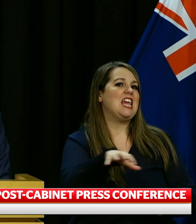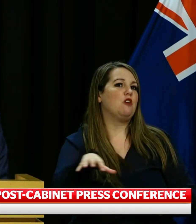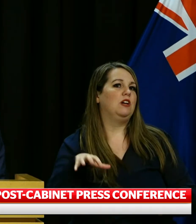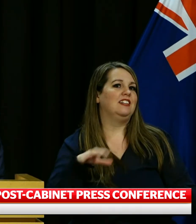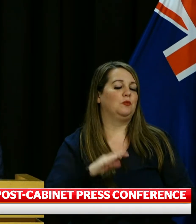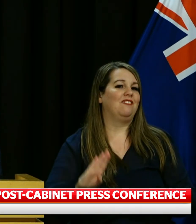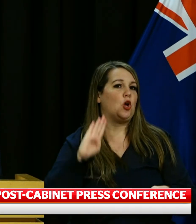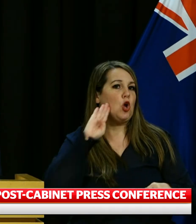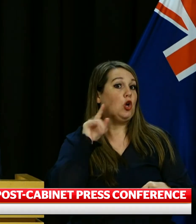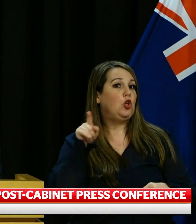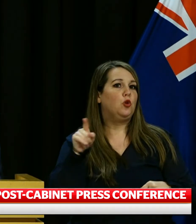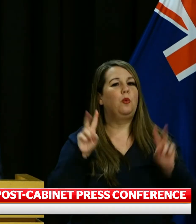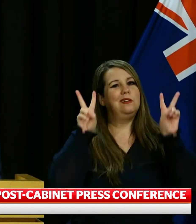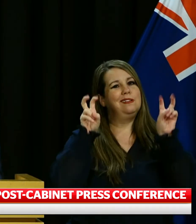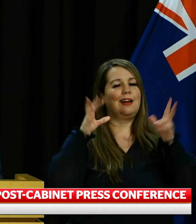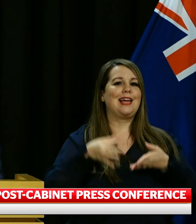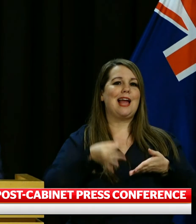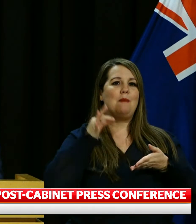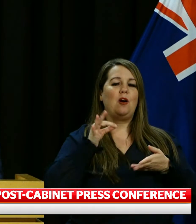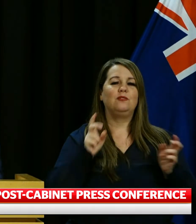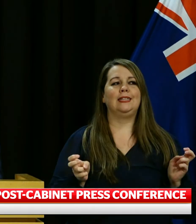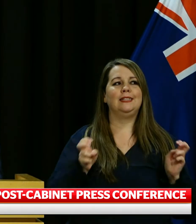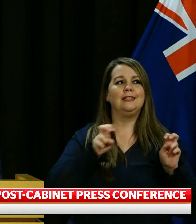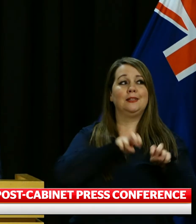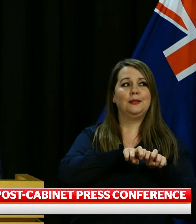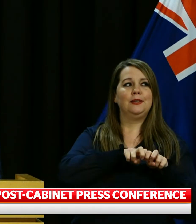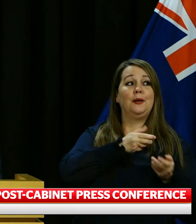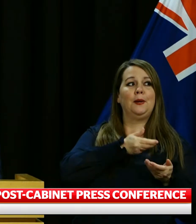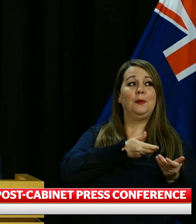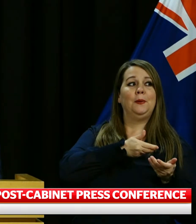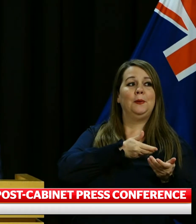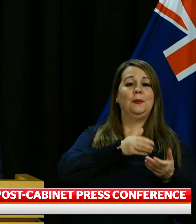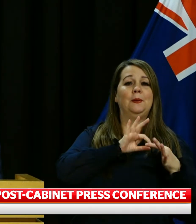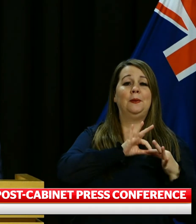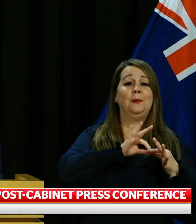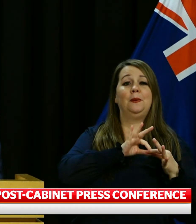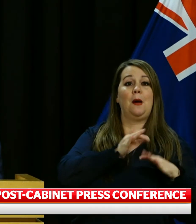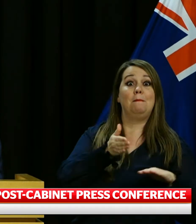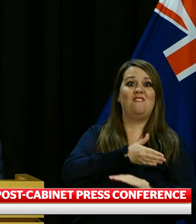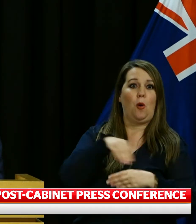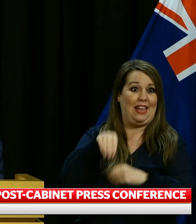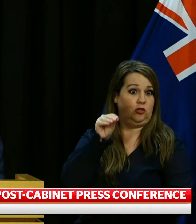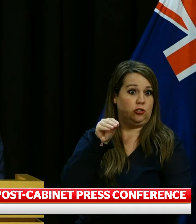that we've done things in the Labour Party in the past, and I don't really intend to start doing that now.